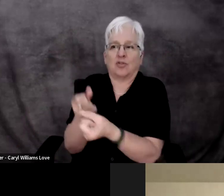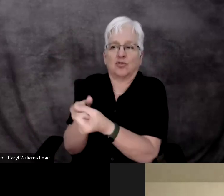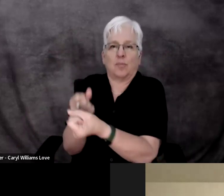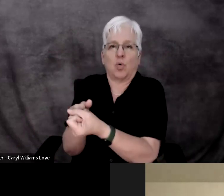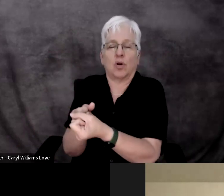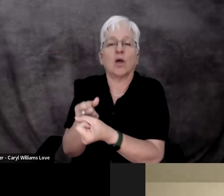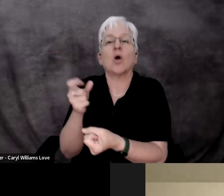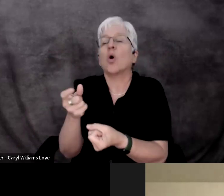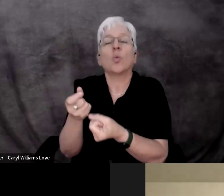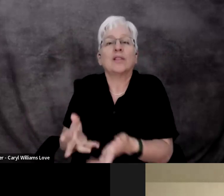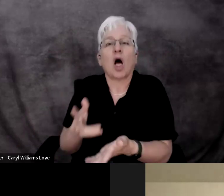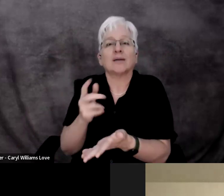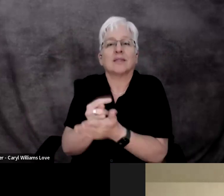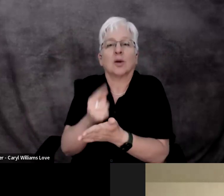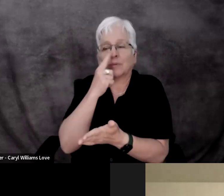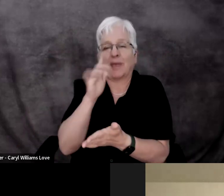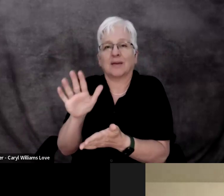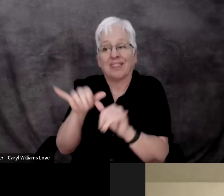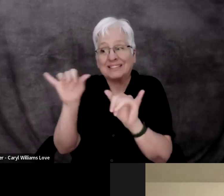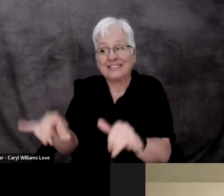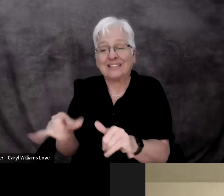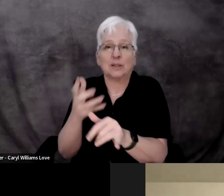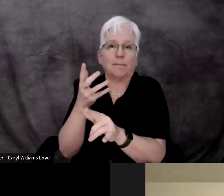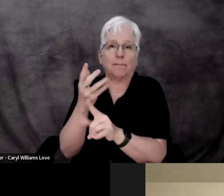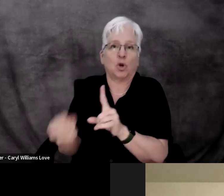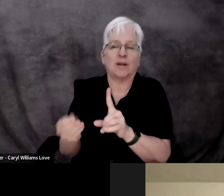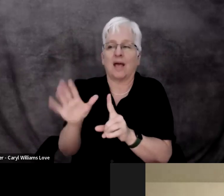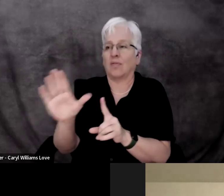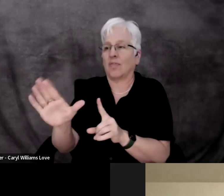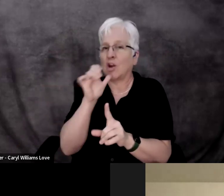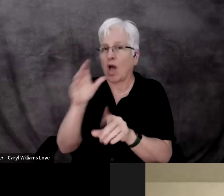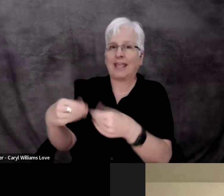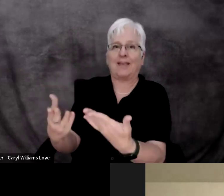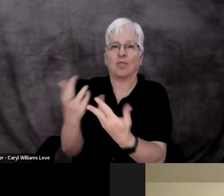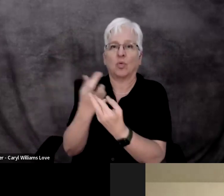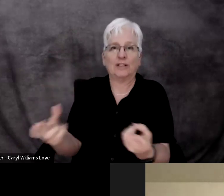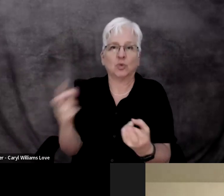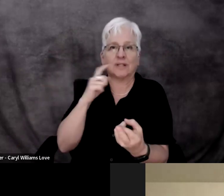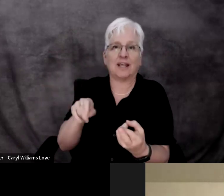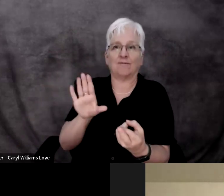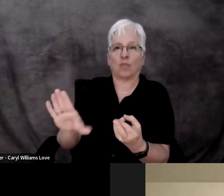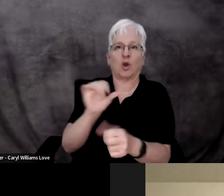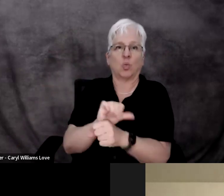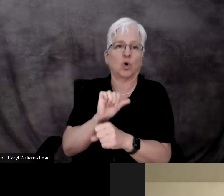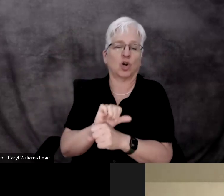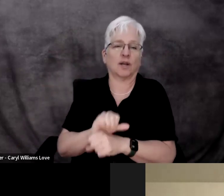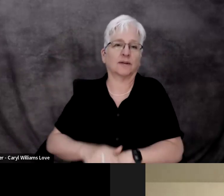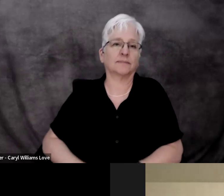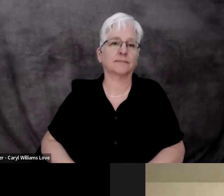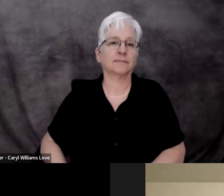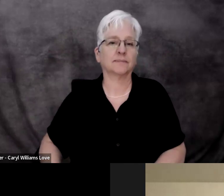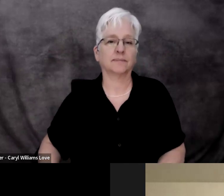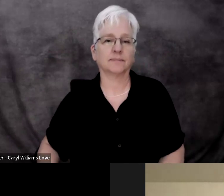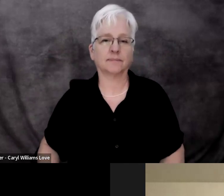with the system that doesn't give them the resources to do the work. For those of you on Zoom who may not have seen this,